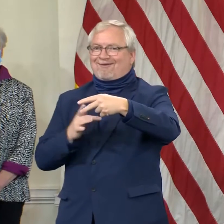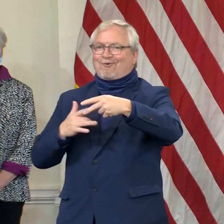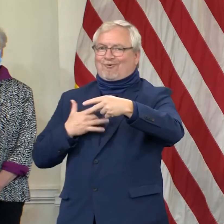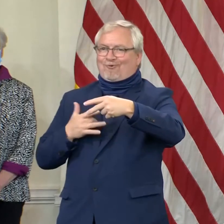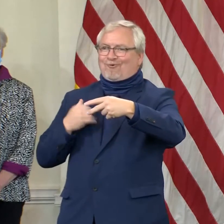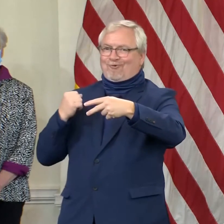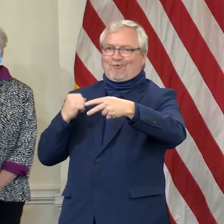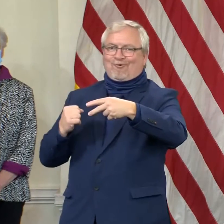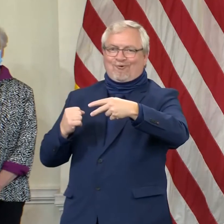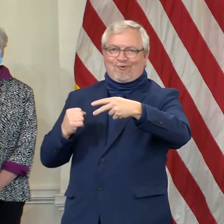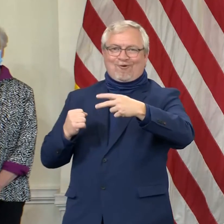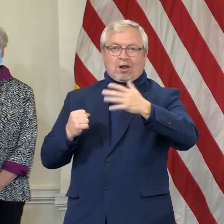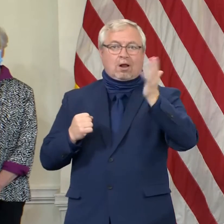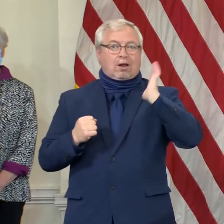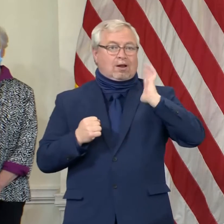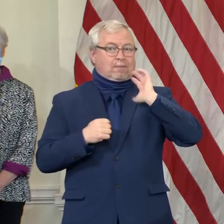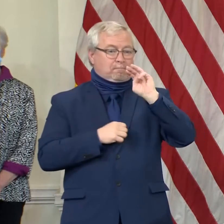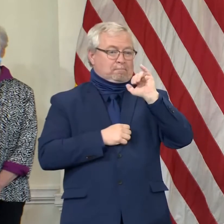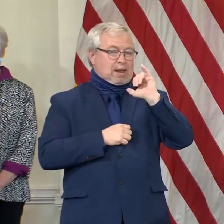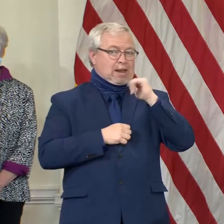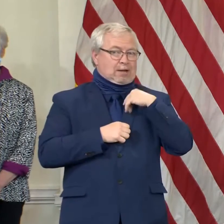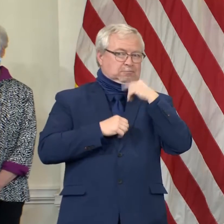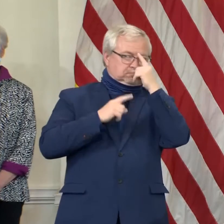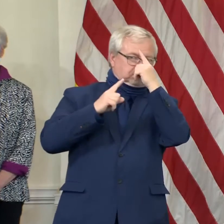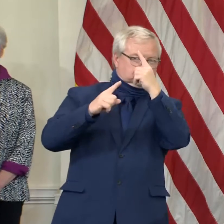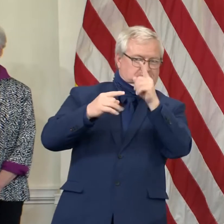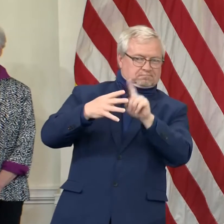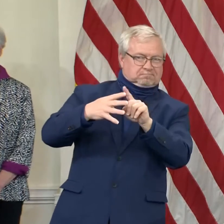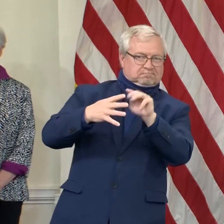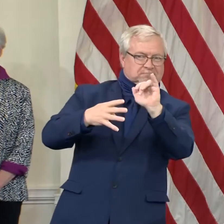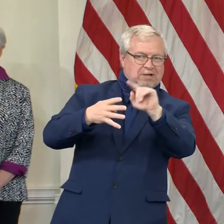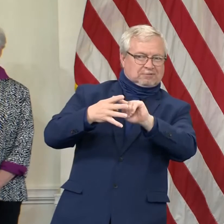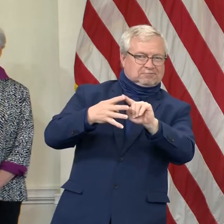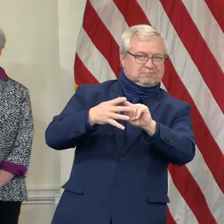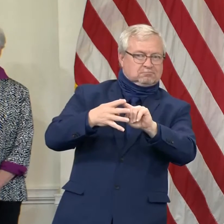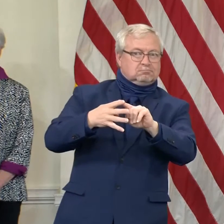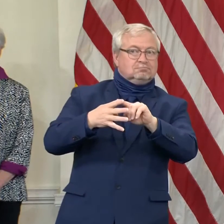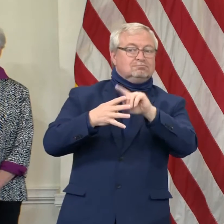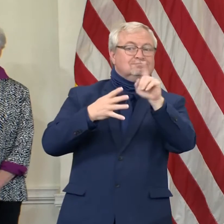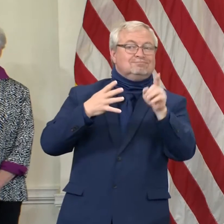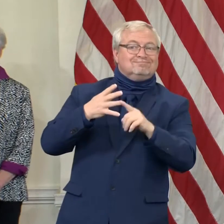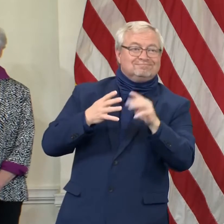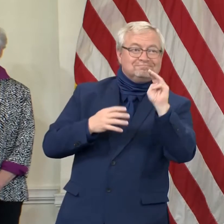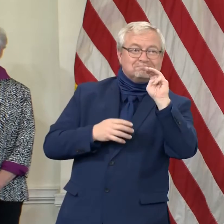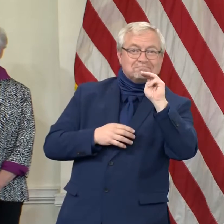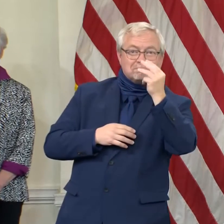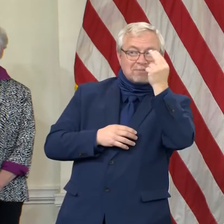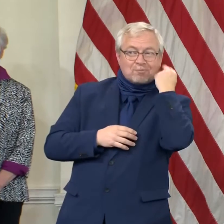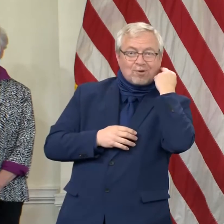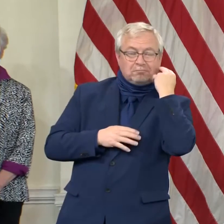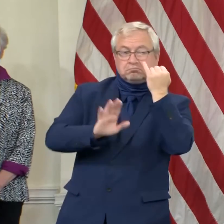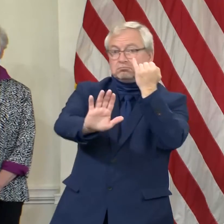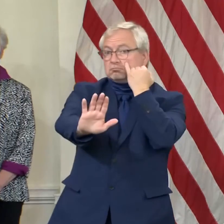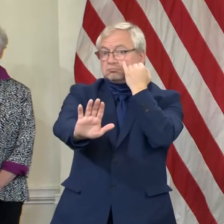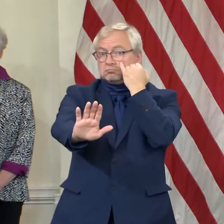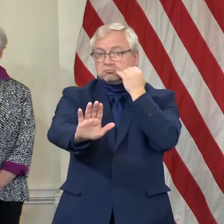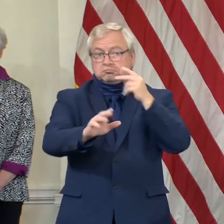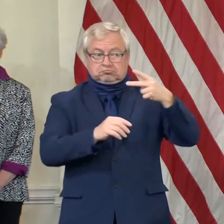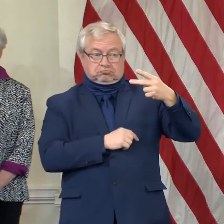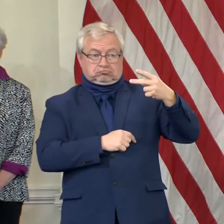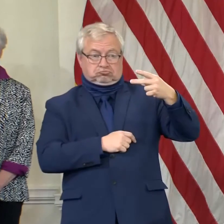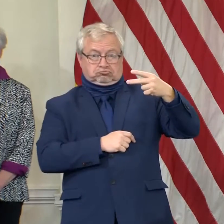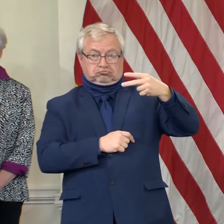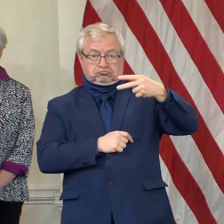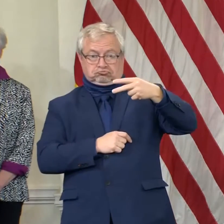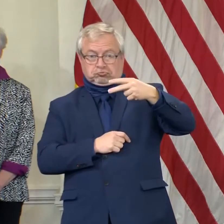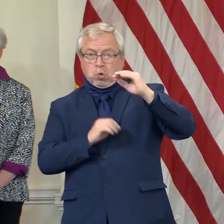early May. We said if we did start to see a leveling trend in those metrics, we would